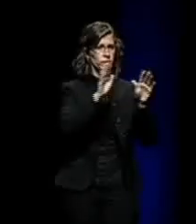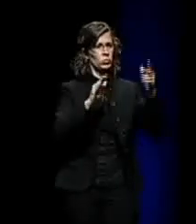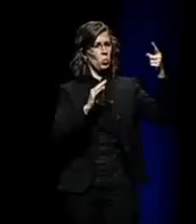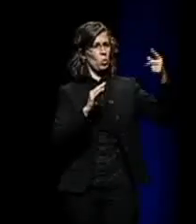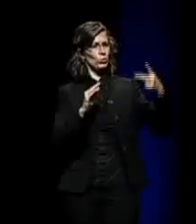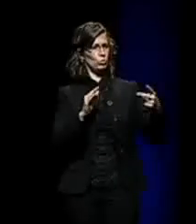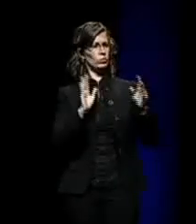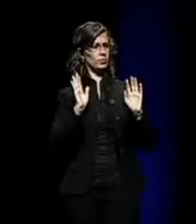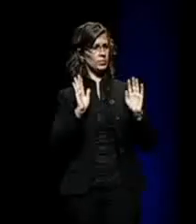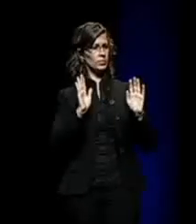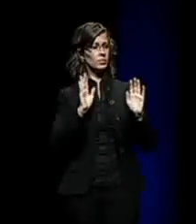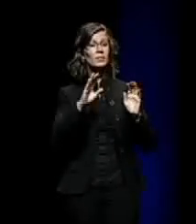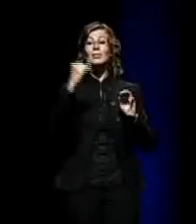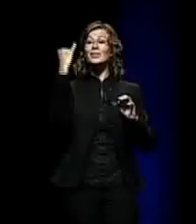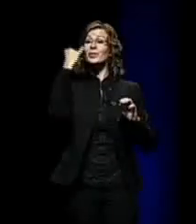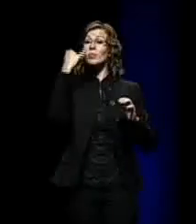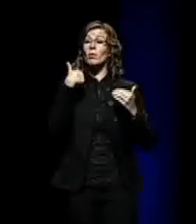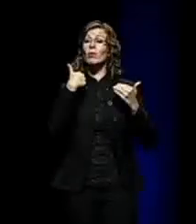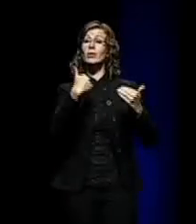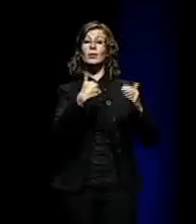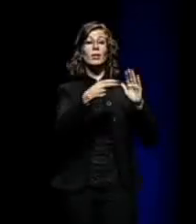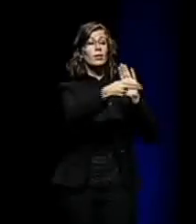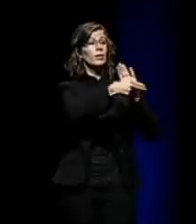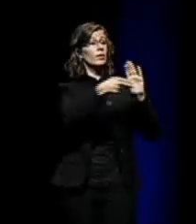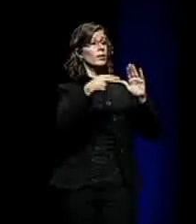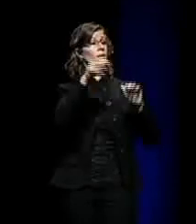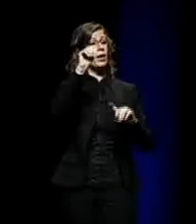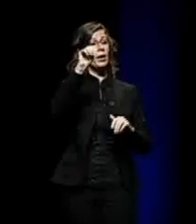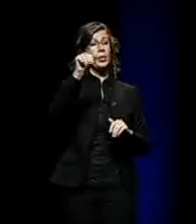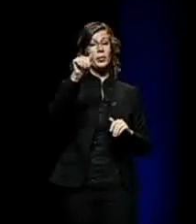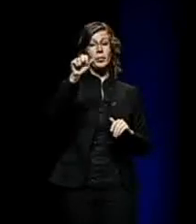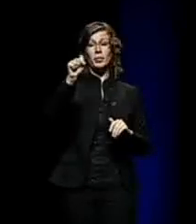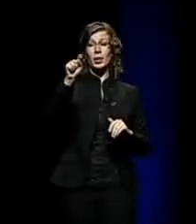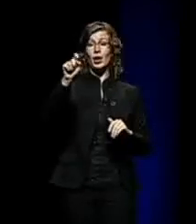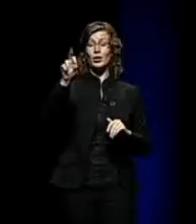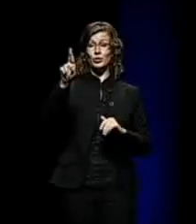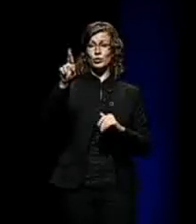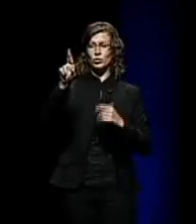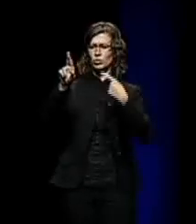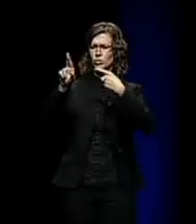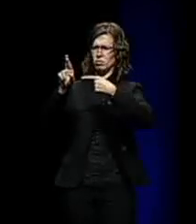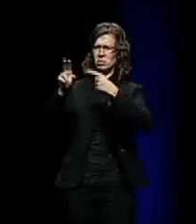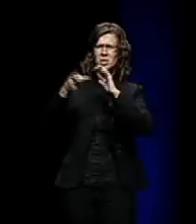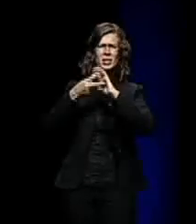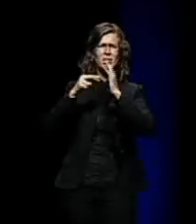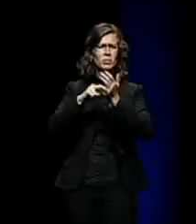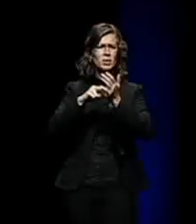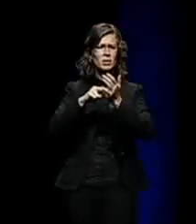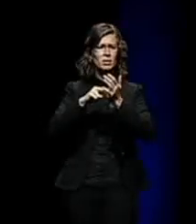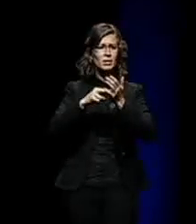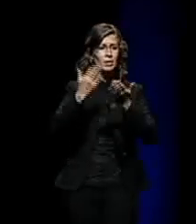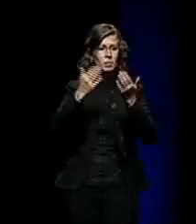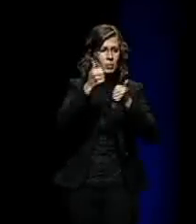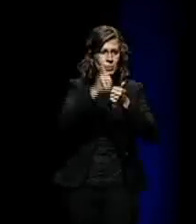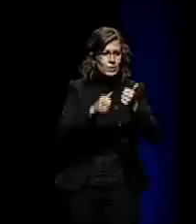If I say master, I bet you everyone here has a different idea of what a master is. Is that perfect? Is a master perfect?